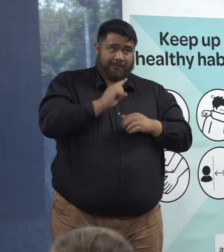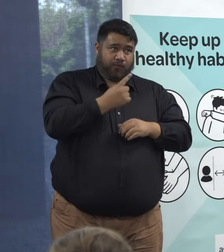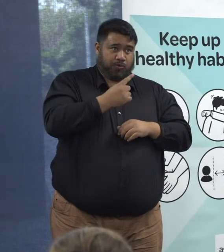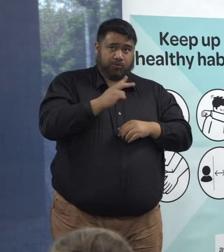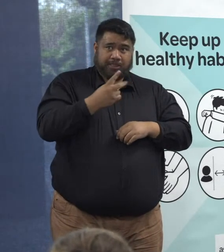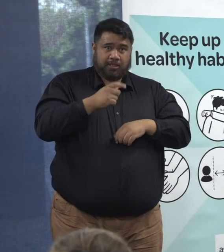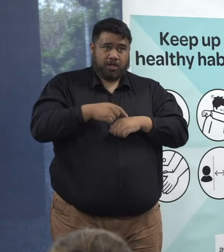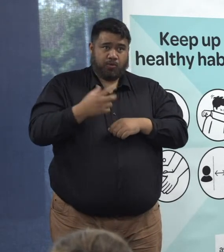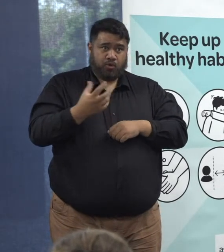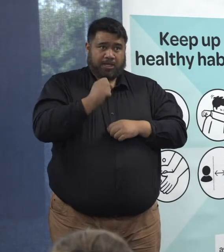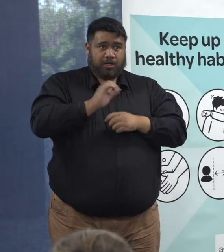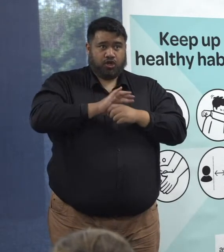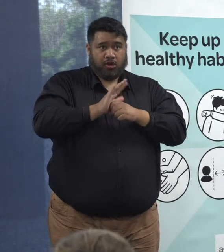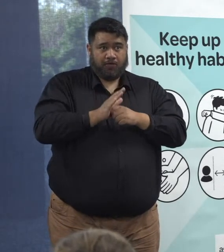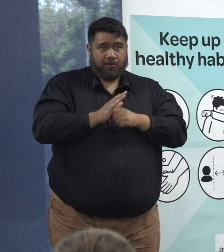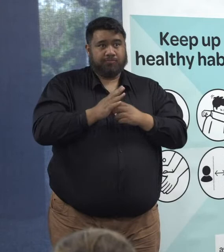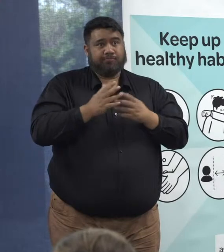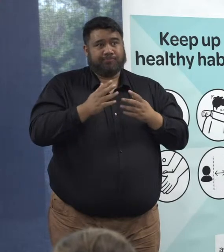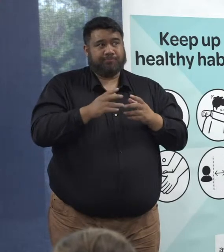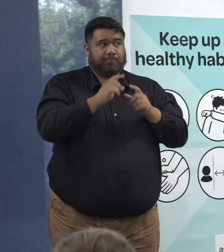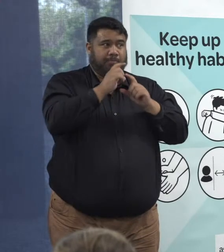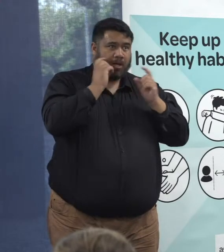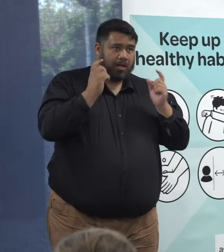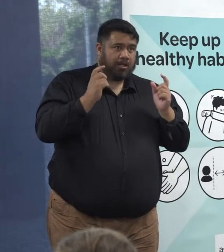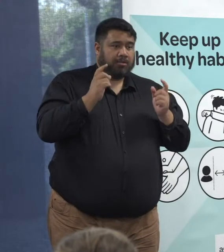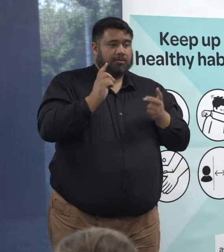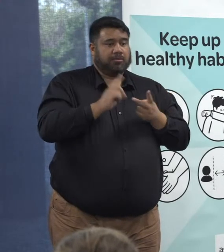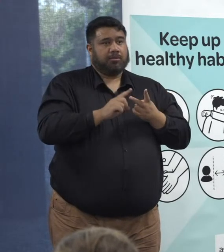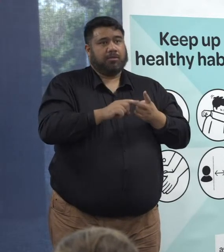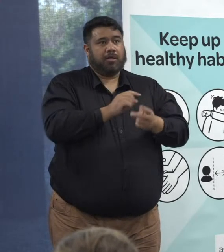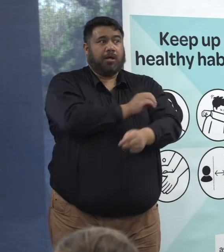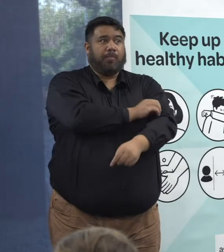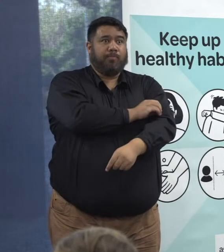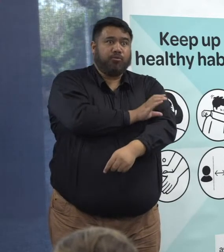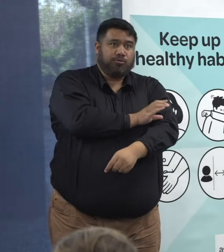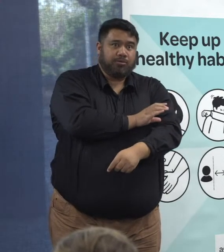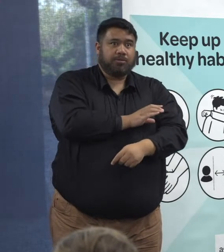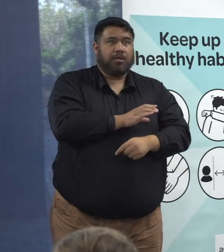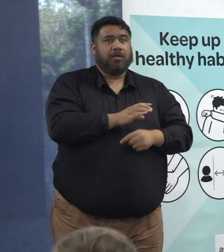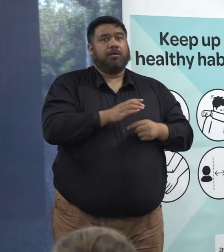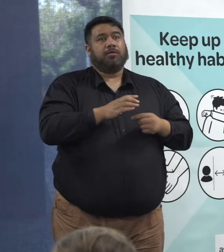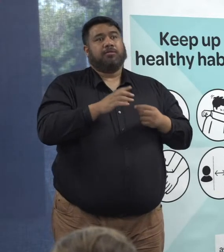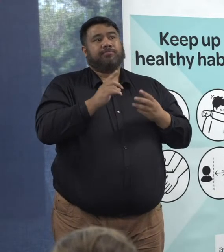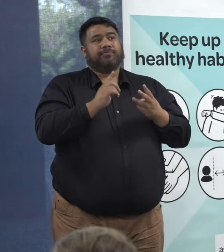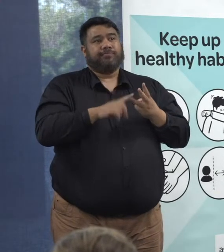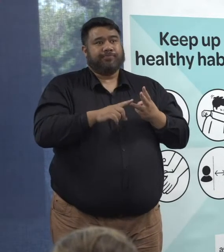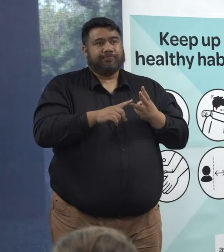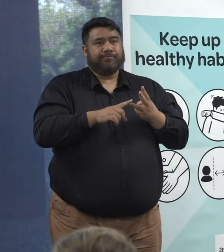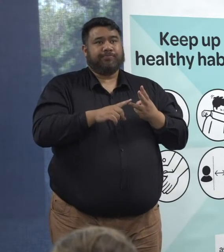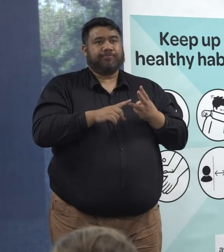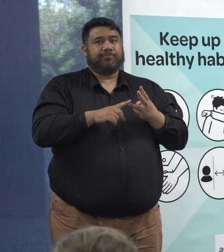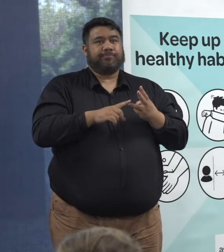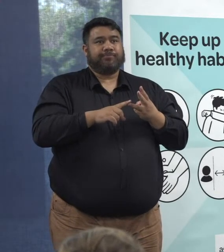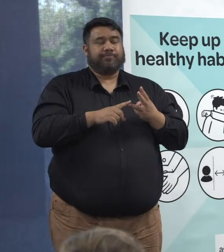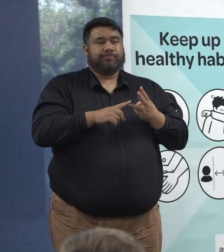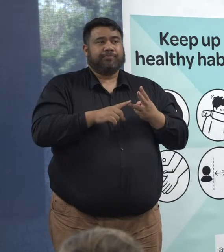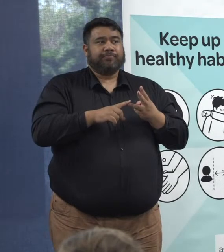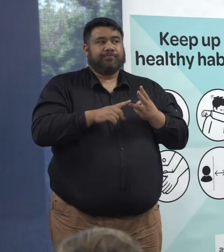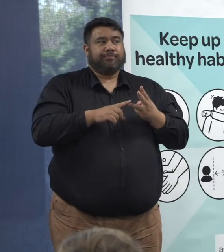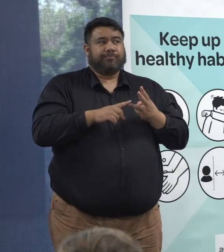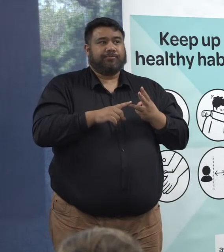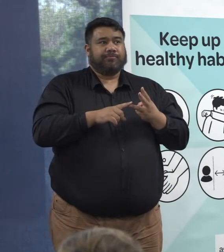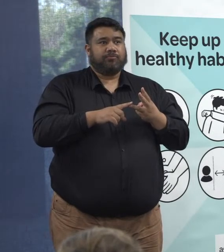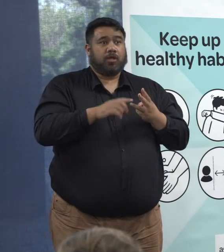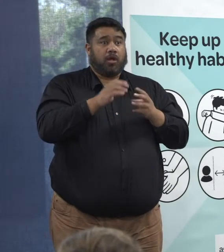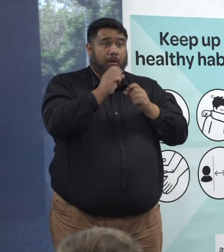and so the usual things are very important. Get that booster if you haven't had it as soon as possible. Use masks when in indoor environments